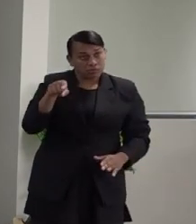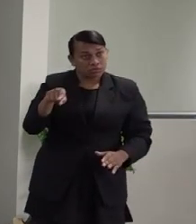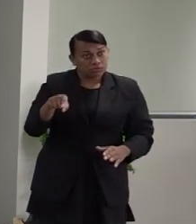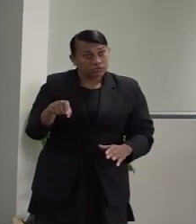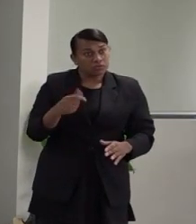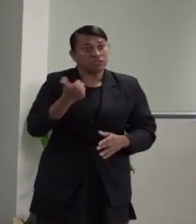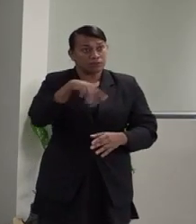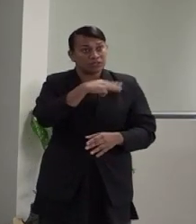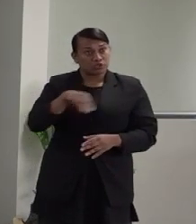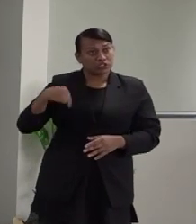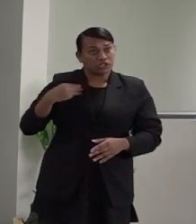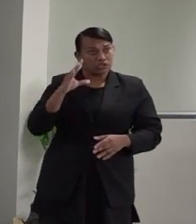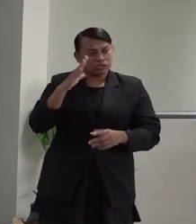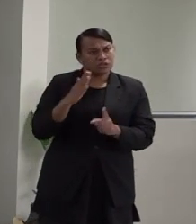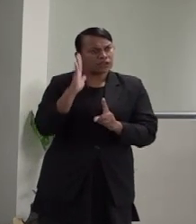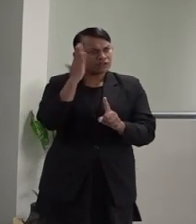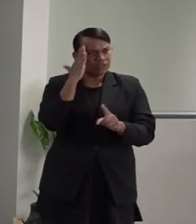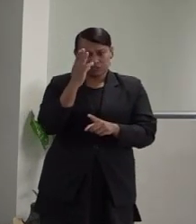Health's Facebook page.